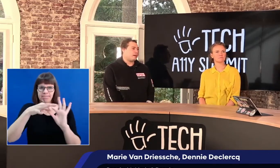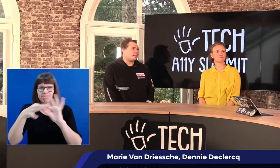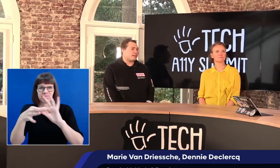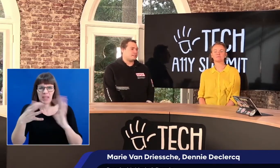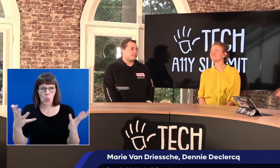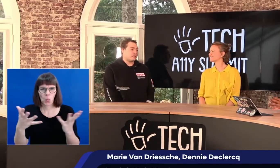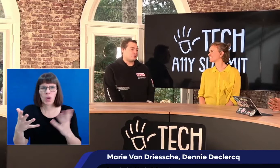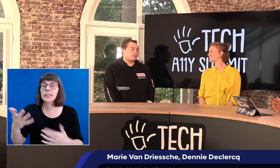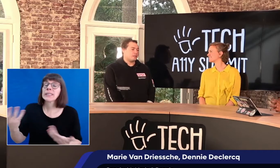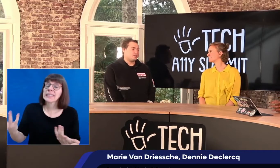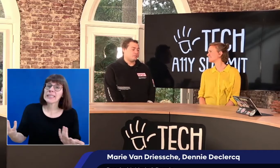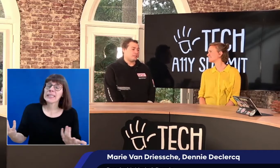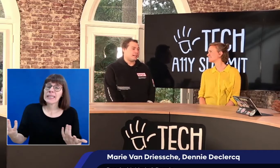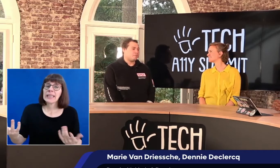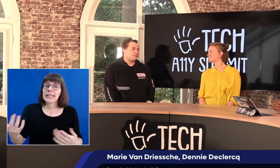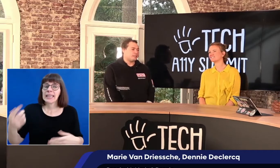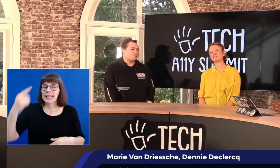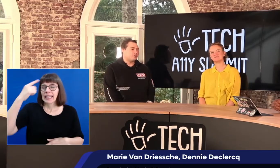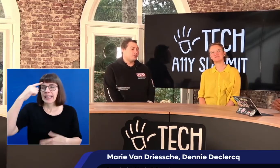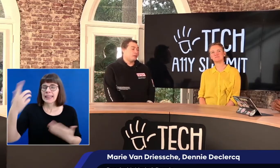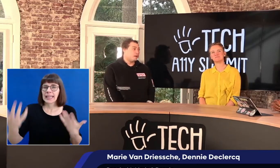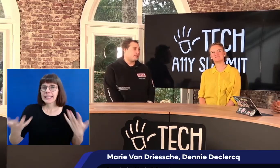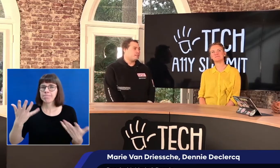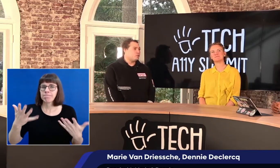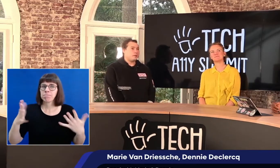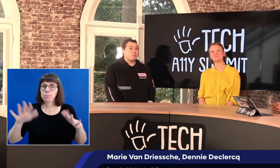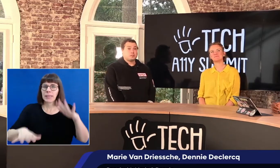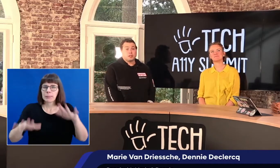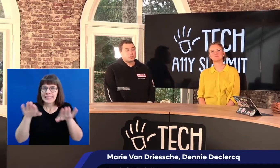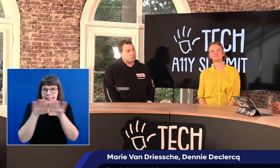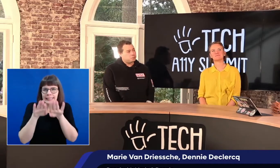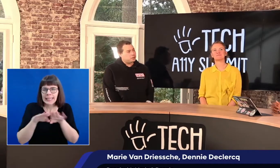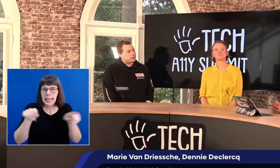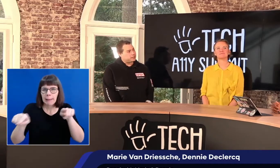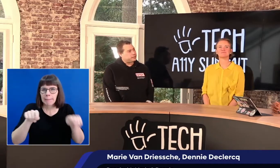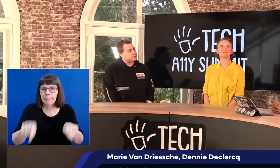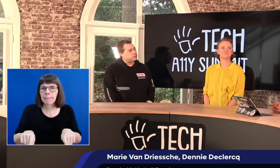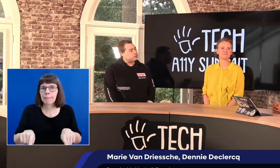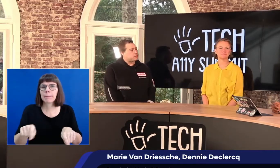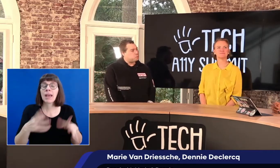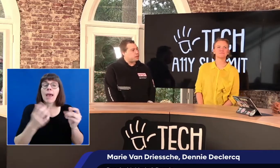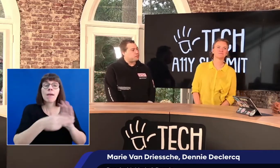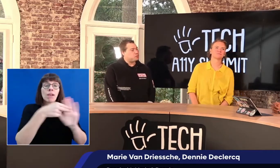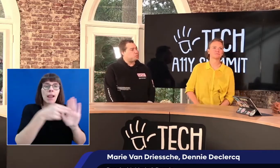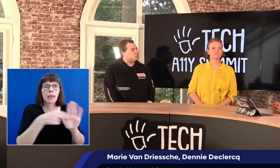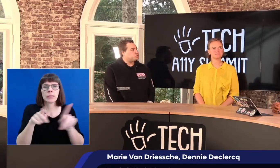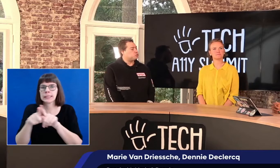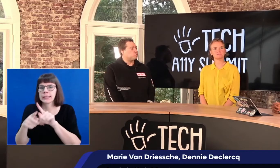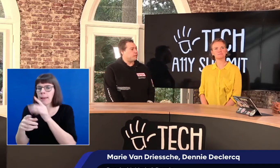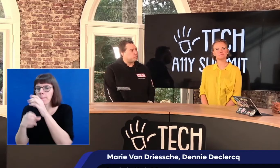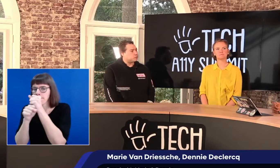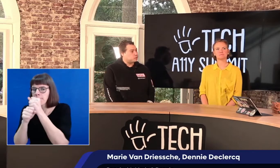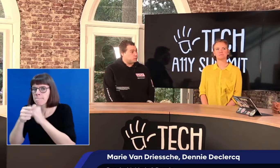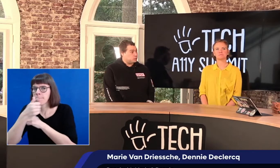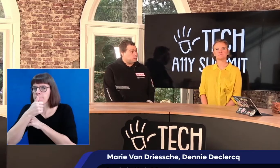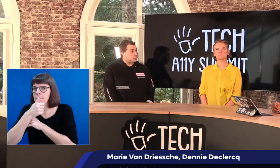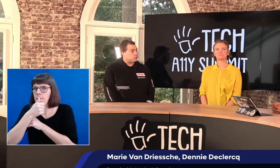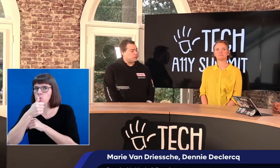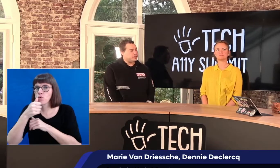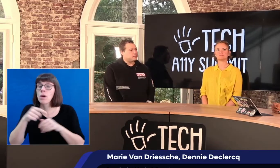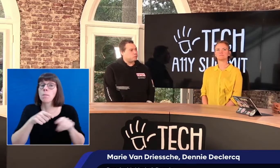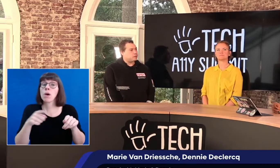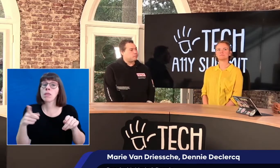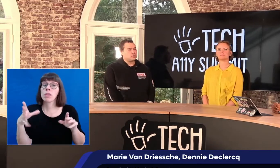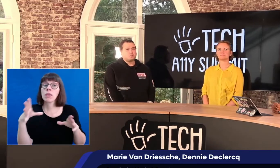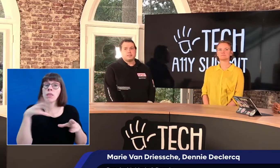same. I think it's the same as kind of. It can be the same. I think some labels are taboo, and it's not a taboo if you don't belong to some labels. So